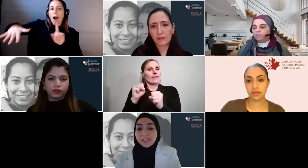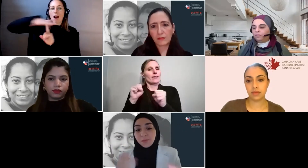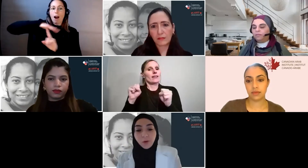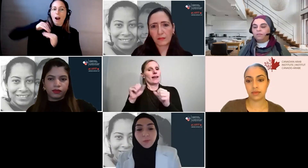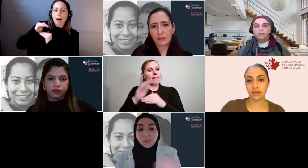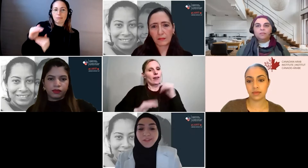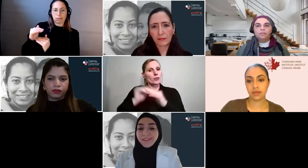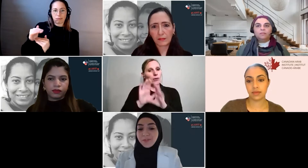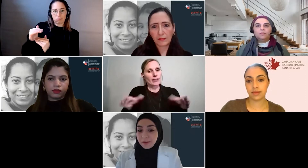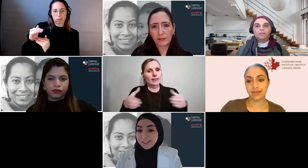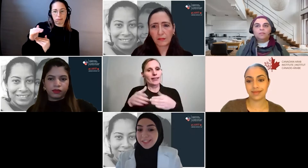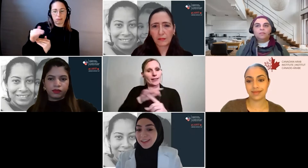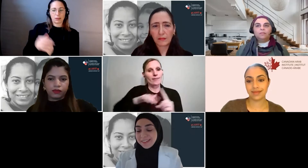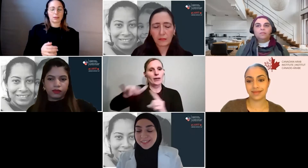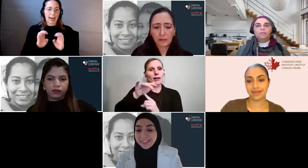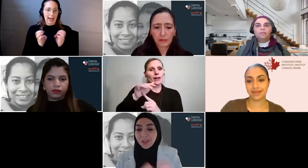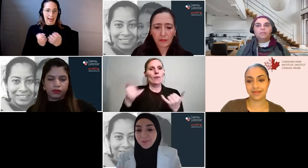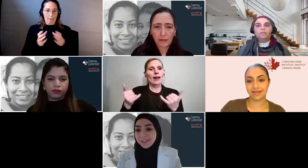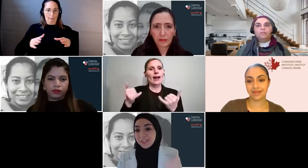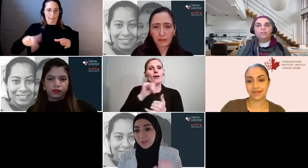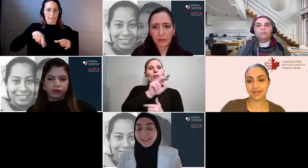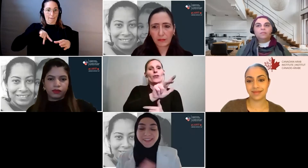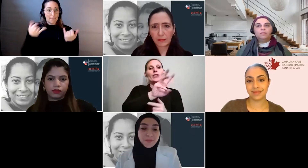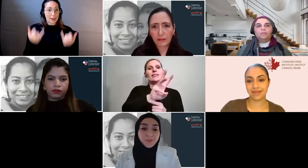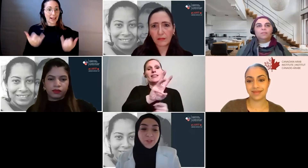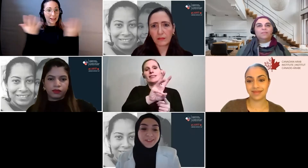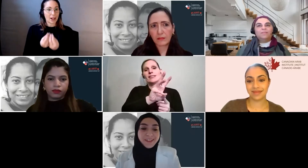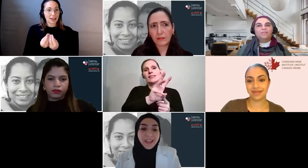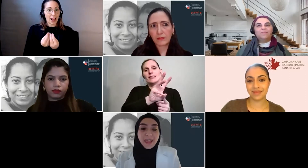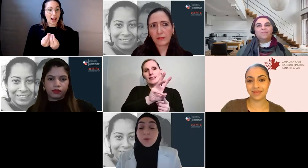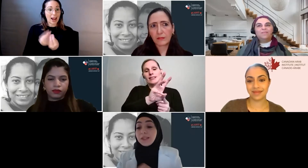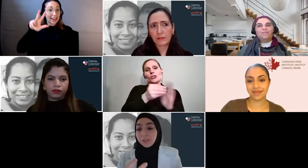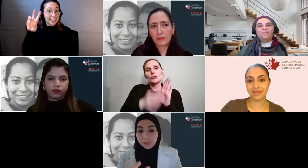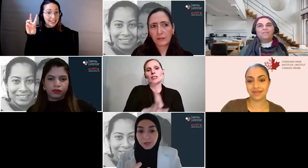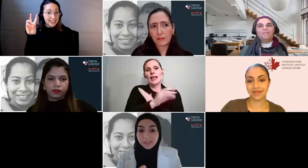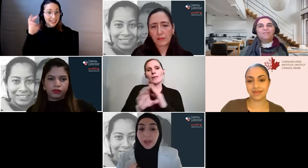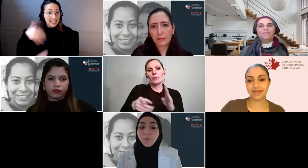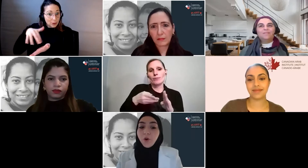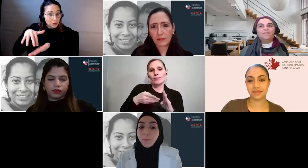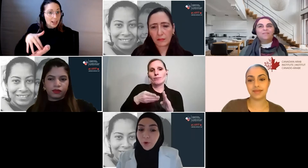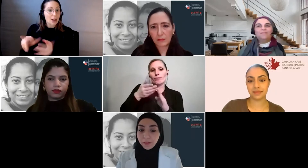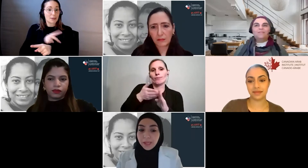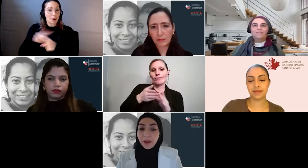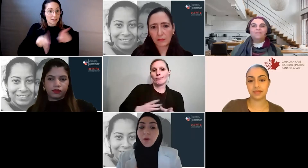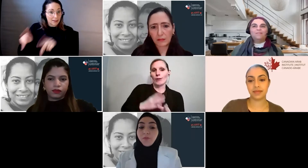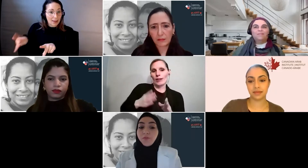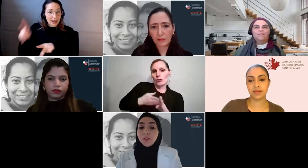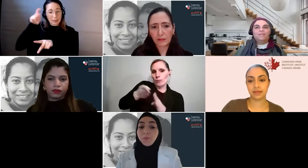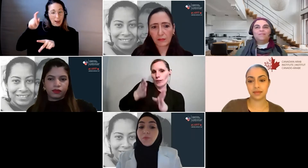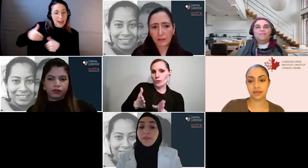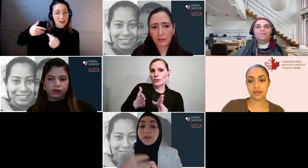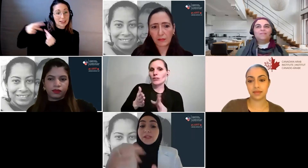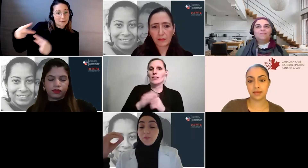our team, almost total of 36 diverse students and professionals with lived experience. And more importantly, our